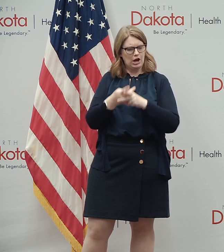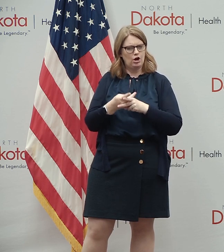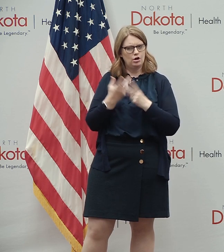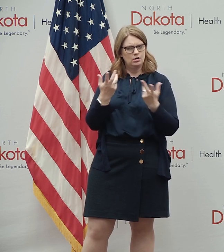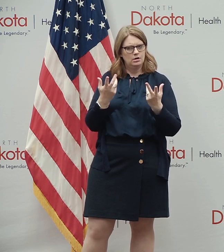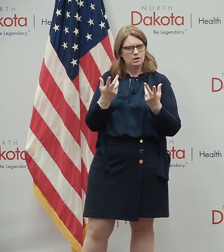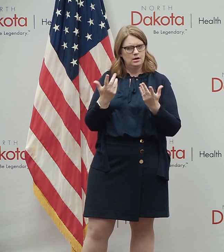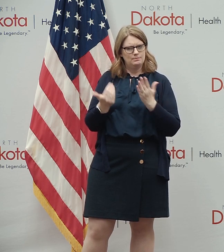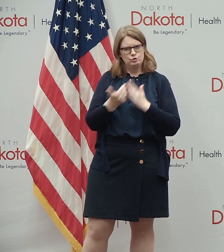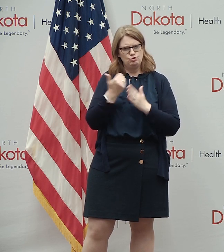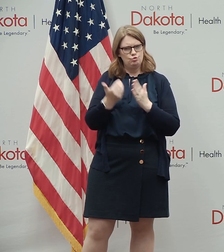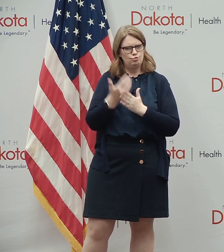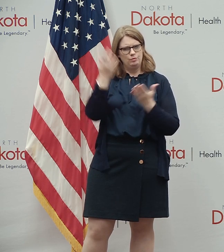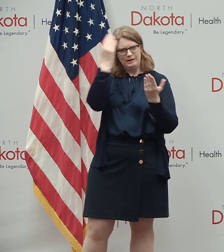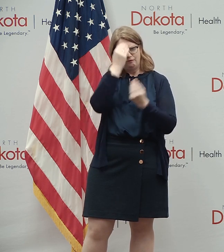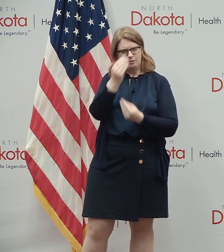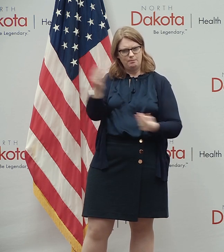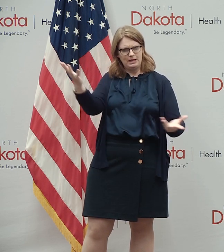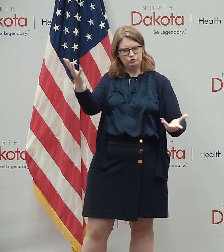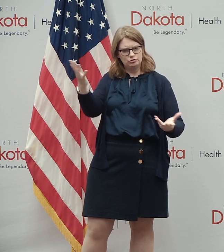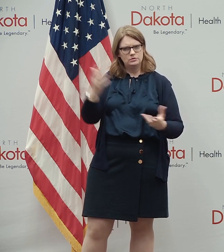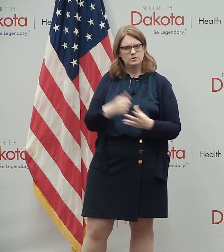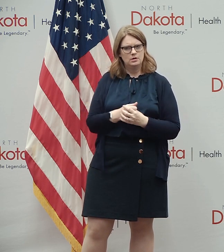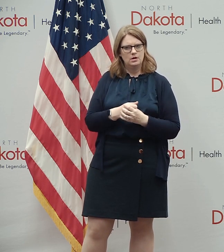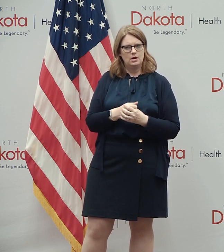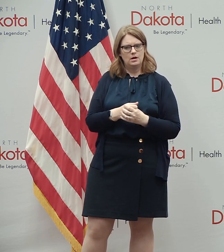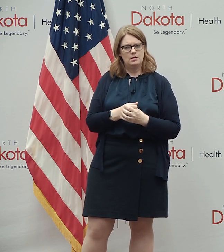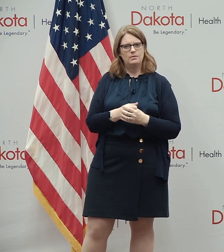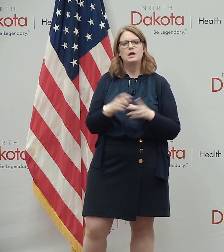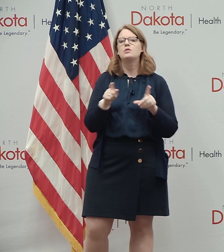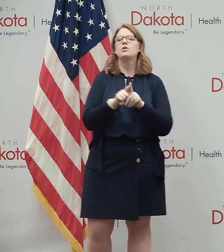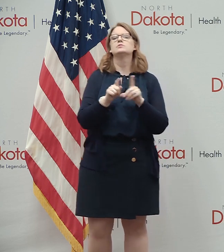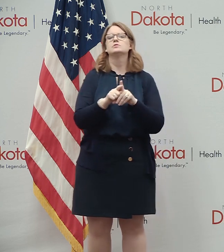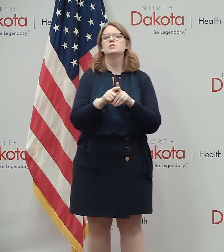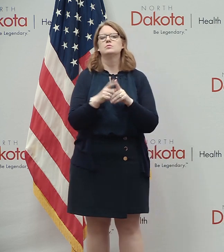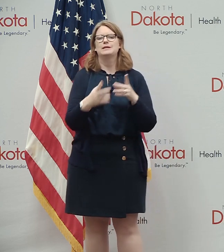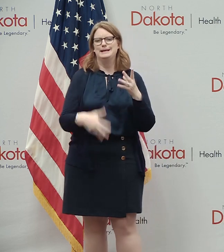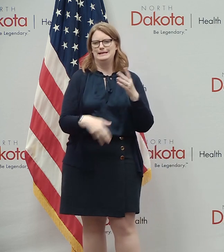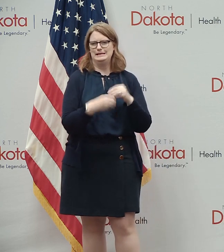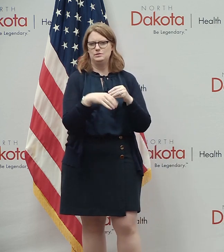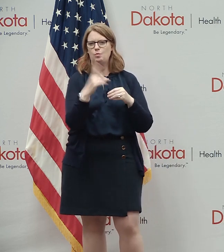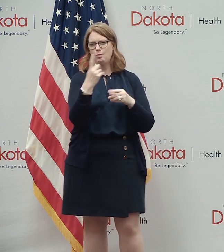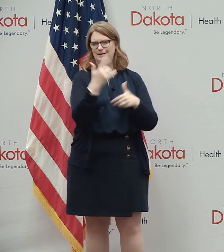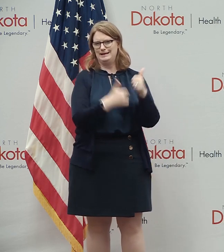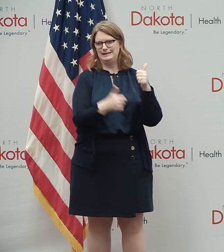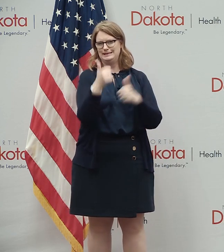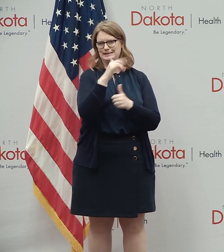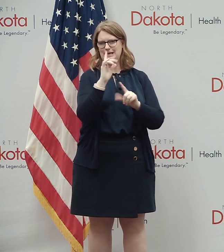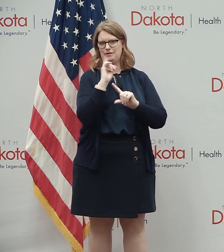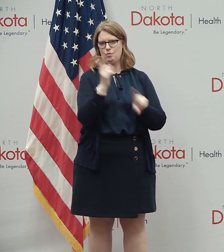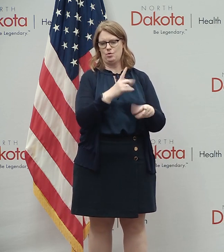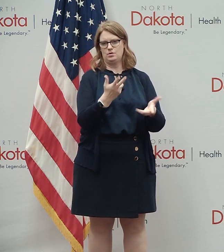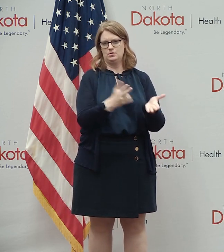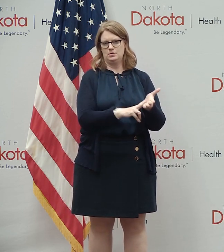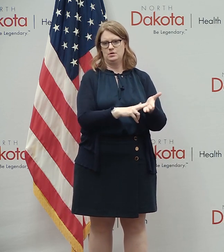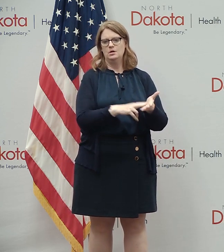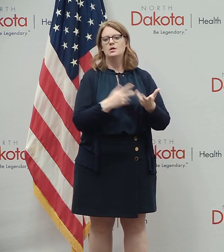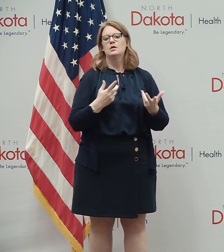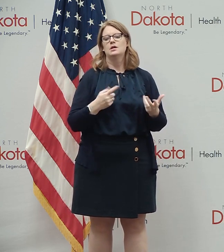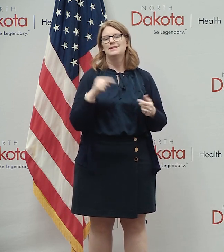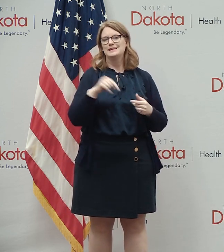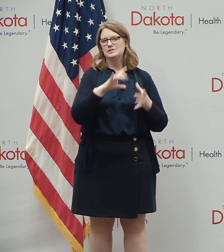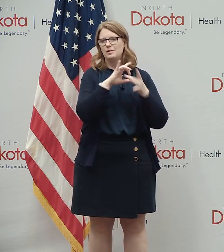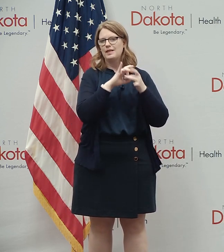updates, and updating one executive order related to that. And today's announcement we're making is